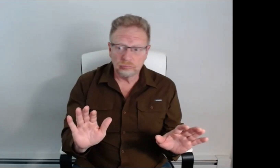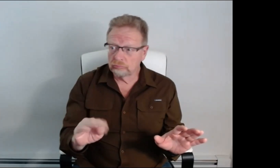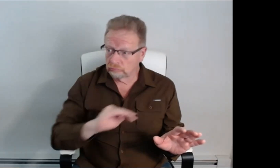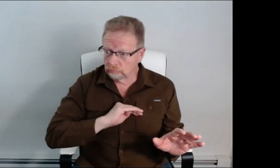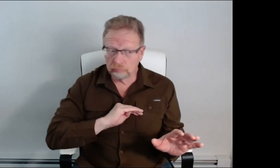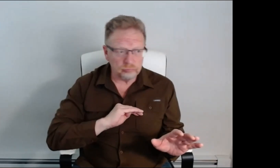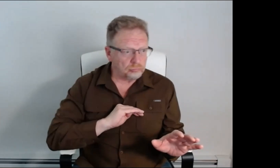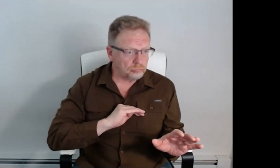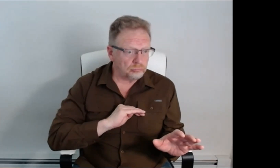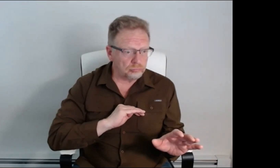Jan?